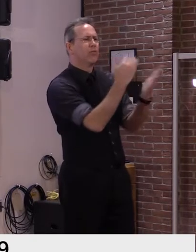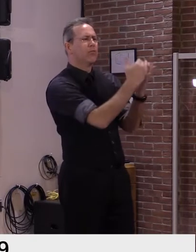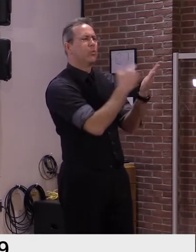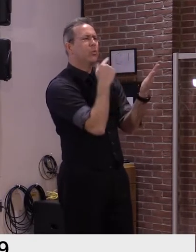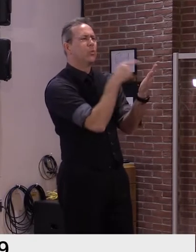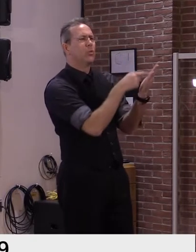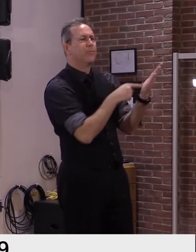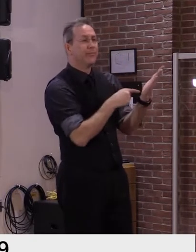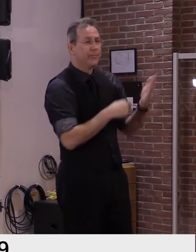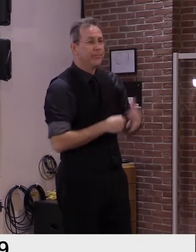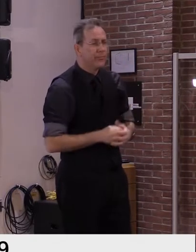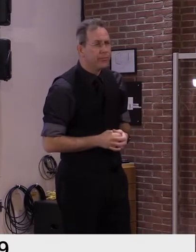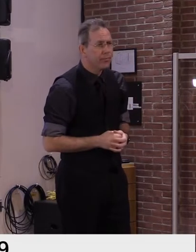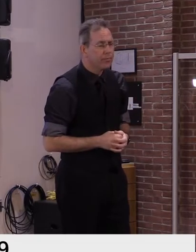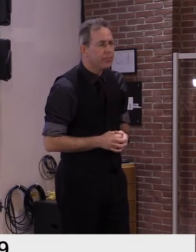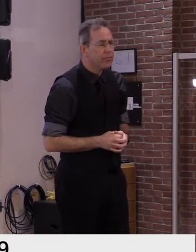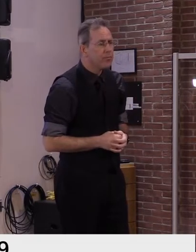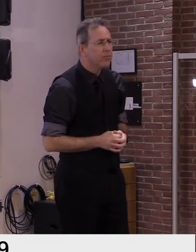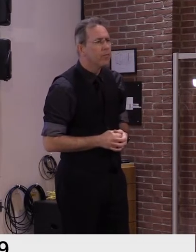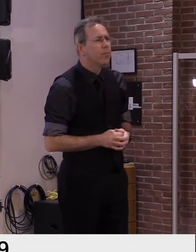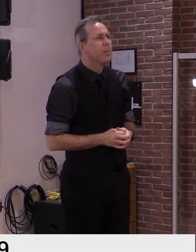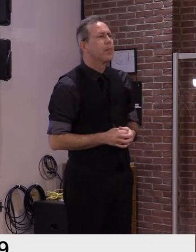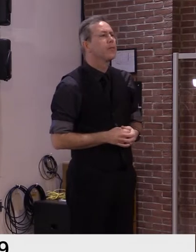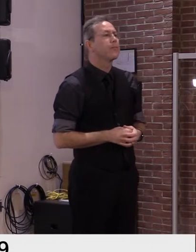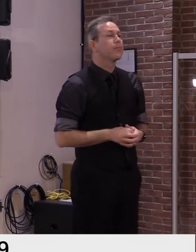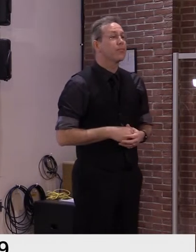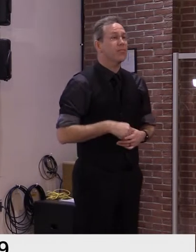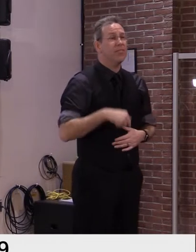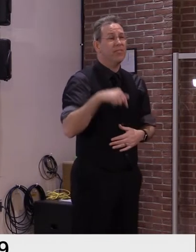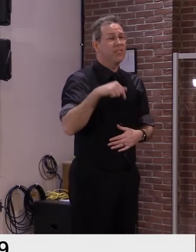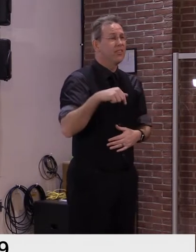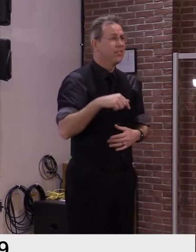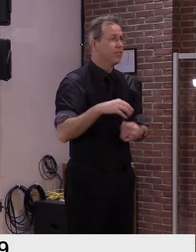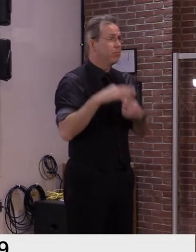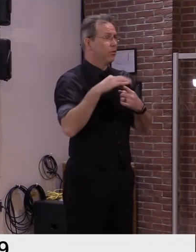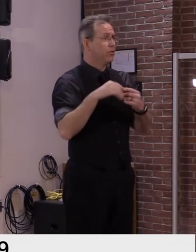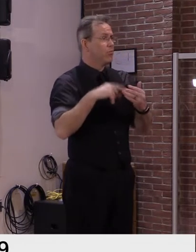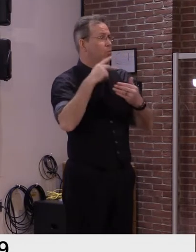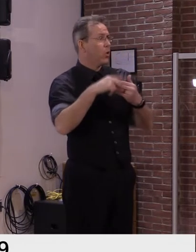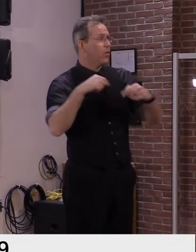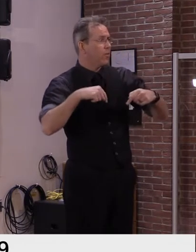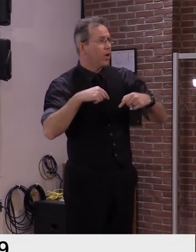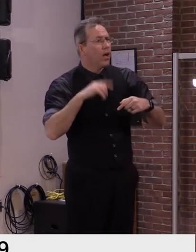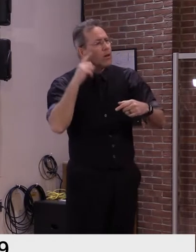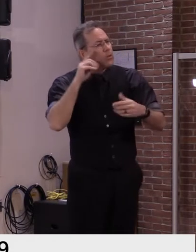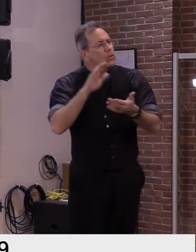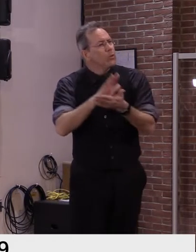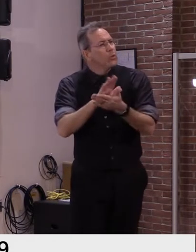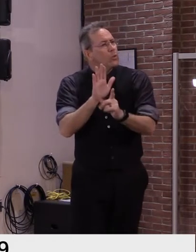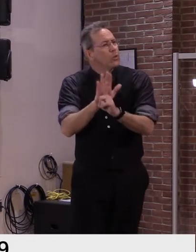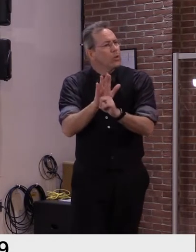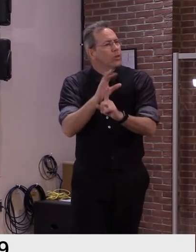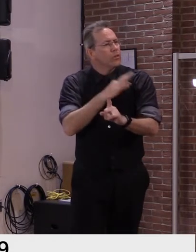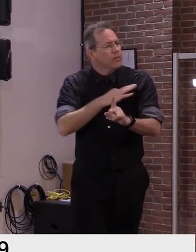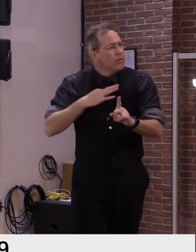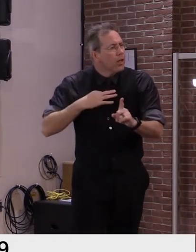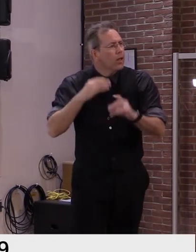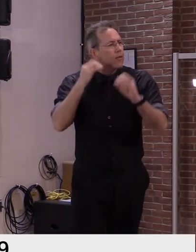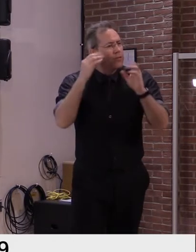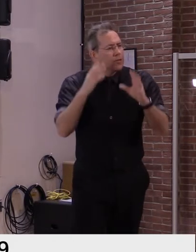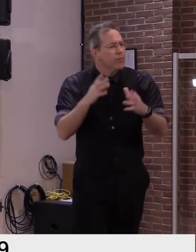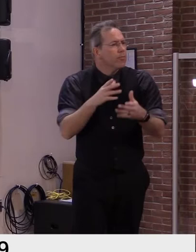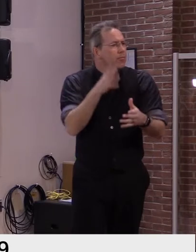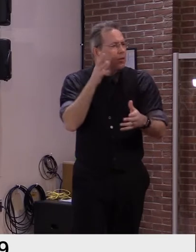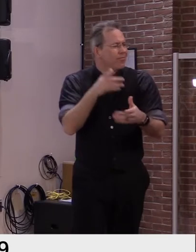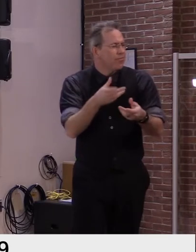become available. This special program for educators and childcare providers is distinct in design and